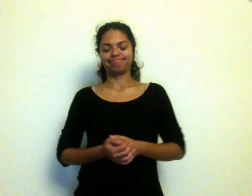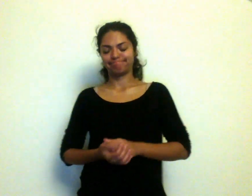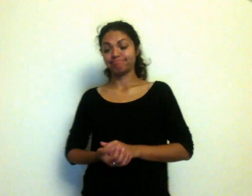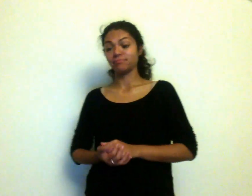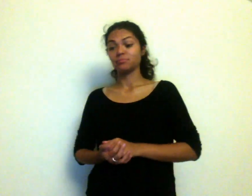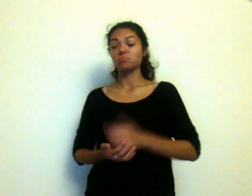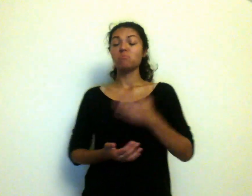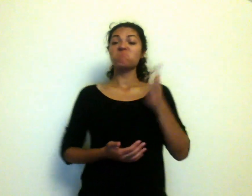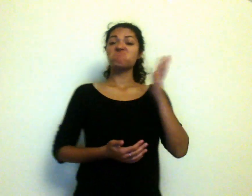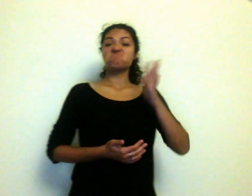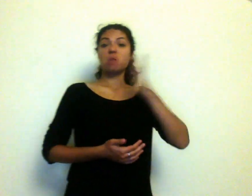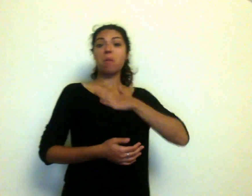My uncle is a Hindu,